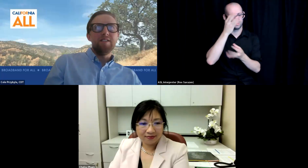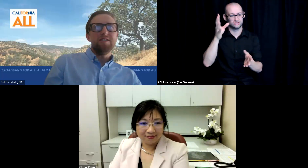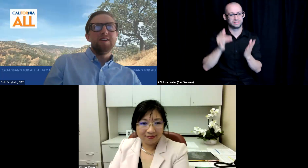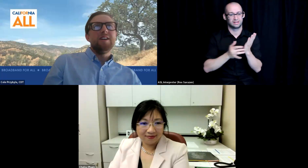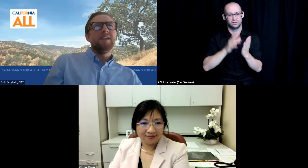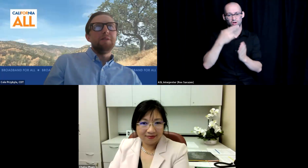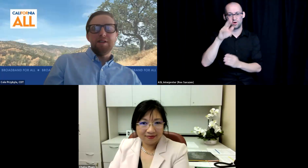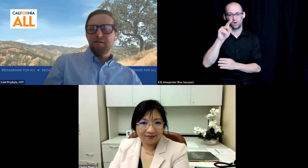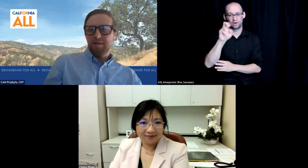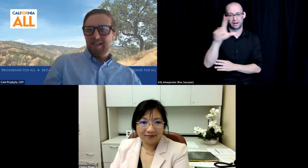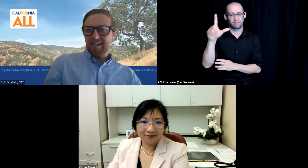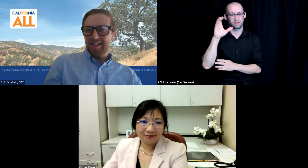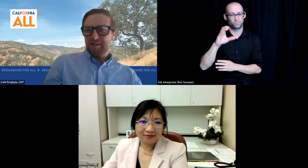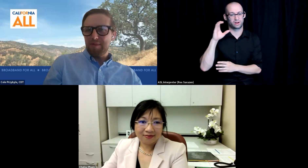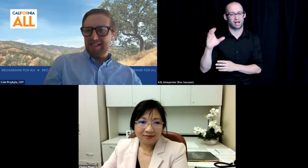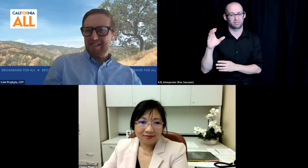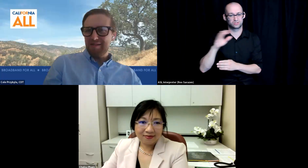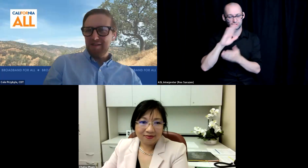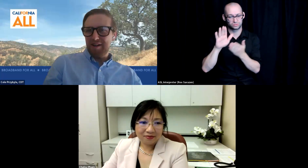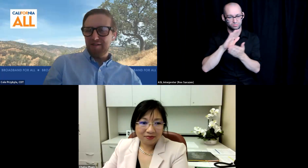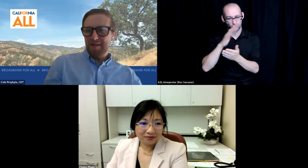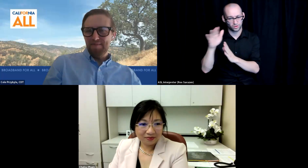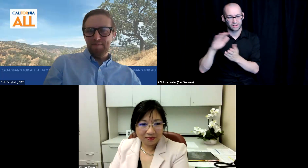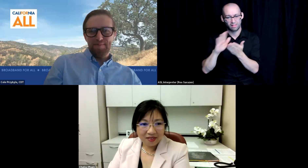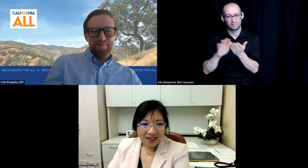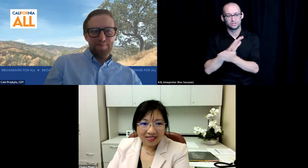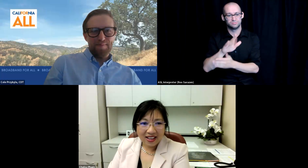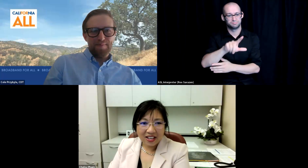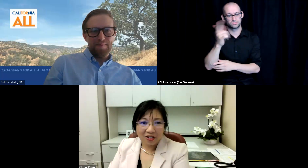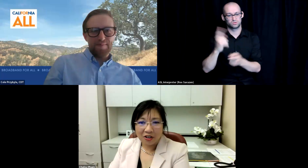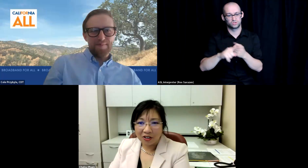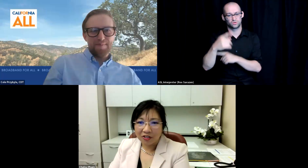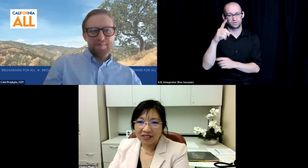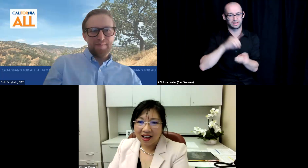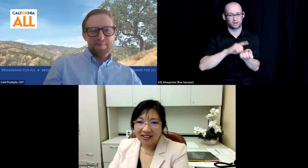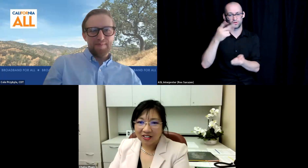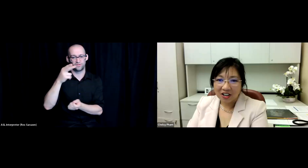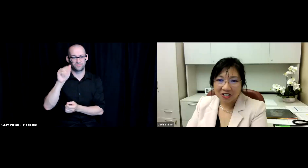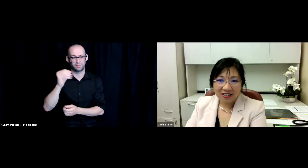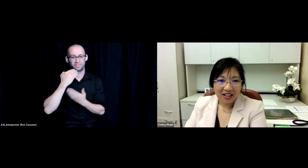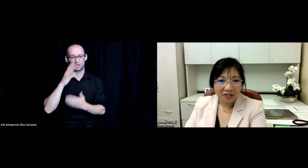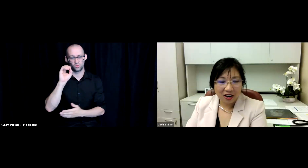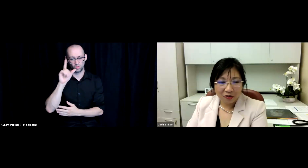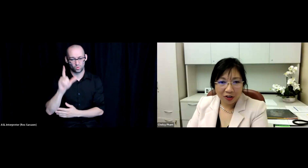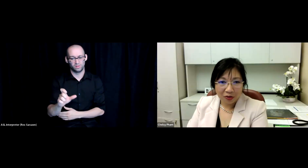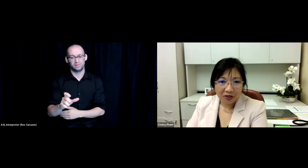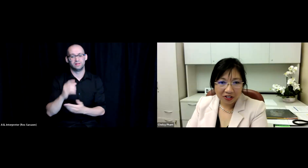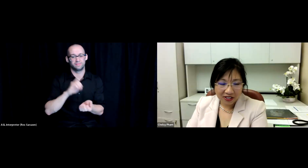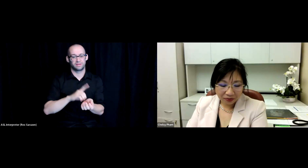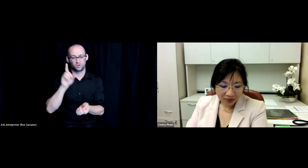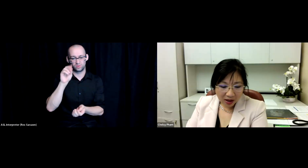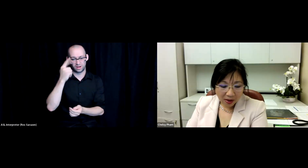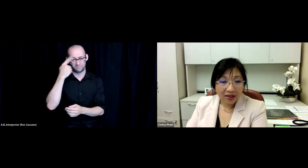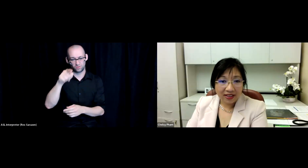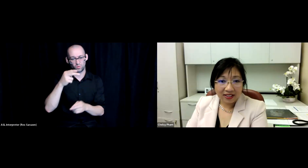Community College. And look forward to passing it off to you, Dr. Pham. Thank you, Cole, for that introduction, and thank you, Don, for your